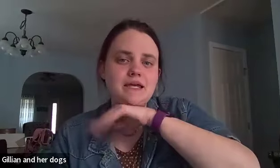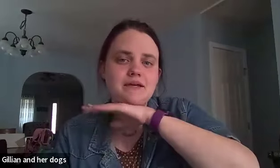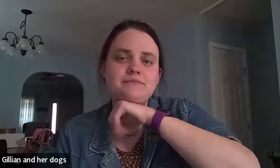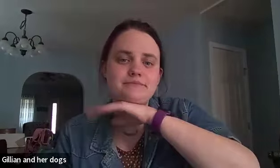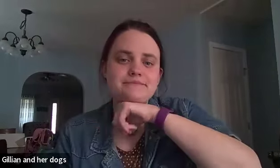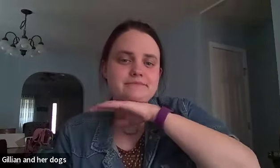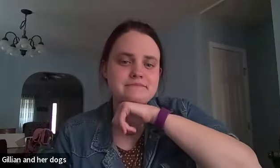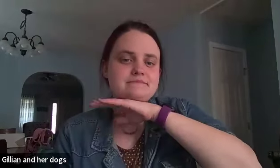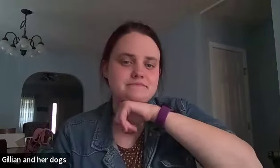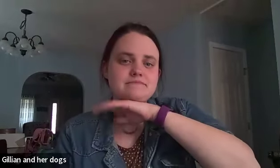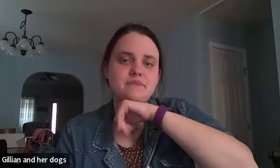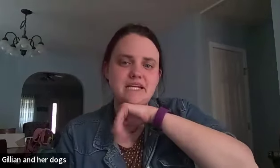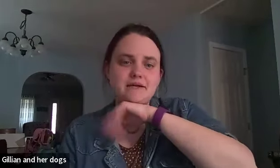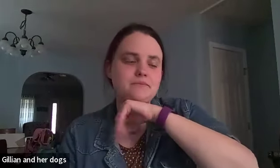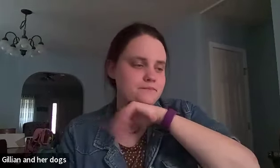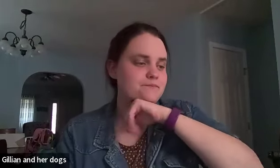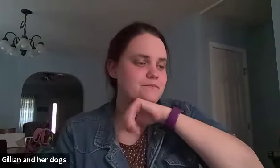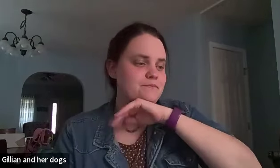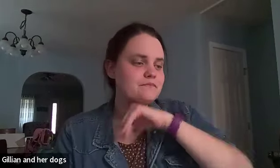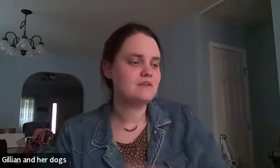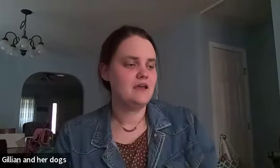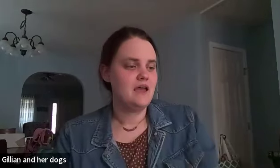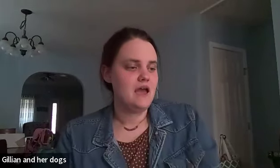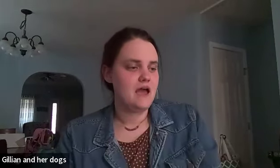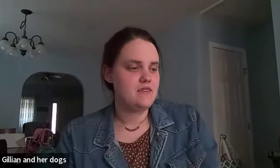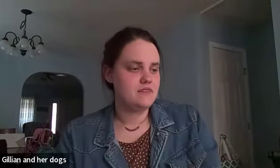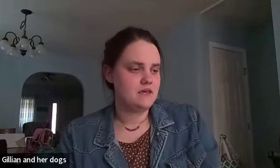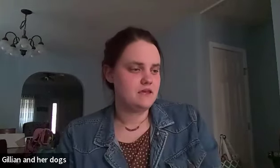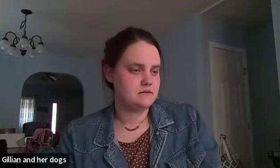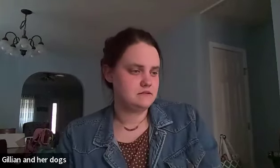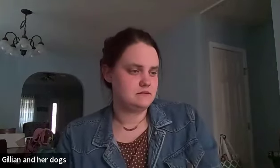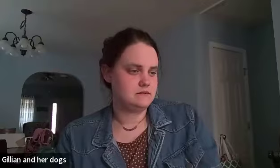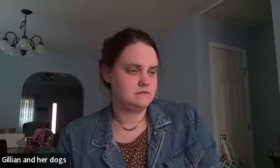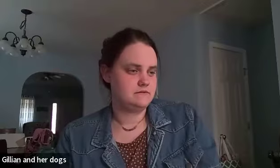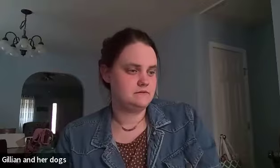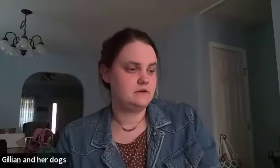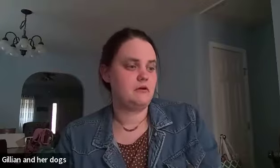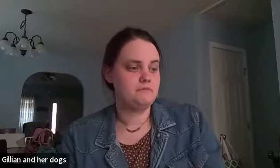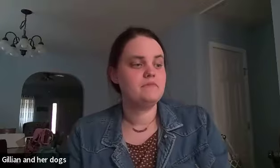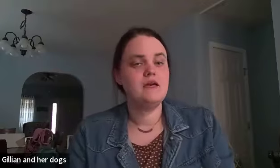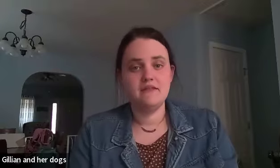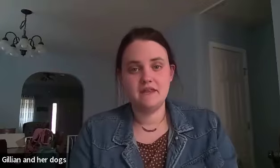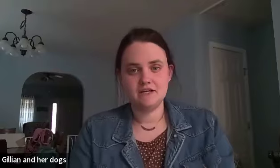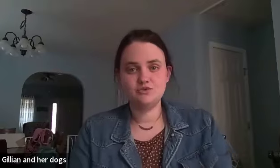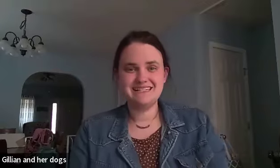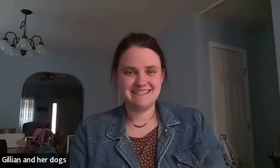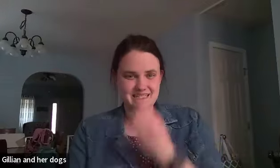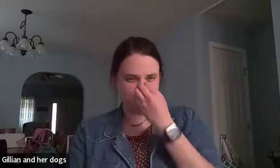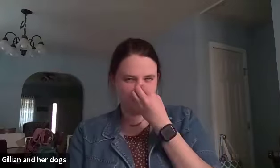pig, mm-hmm, pig. And then let's see, two. Okay. And then the next one is zebra.